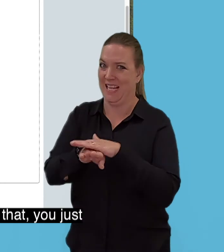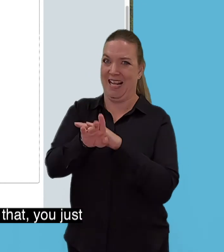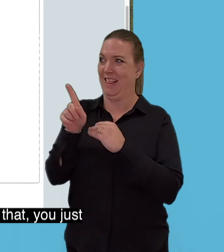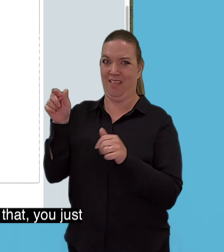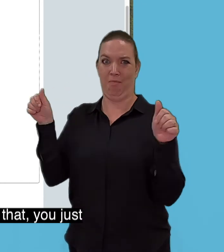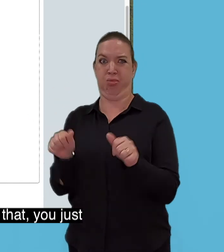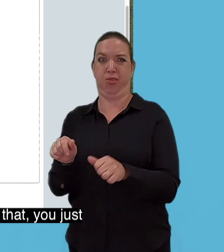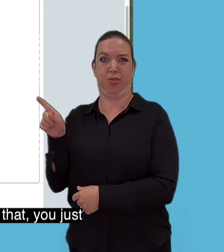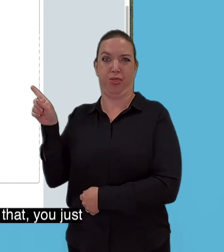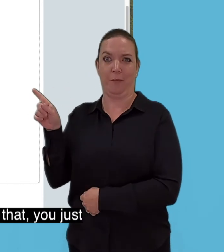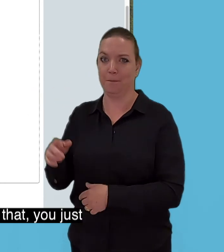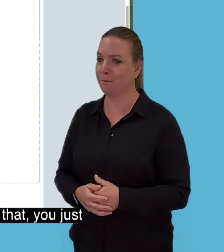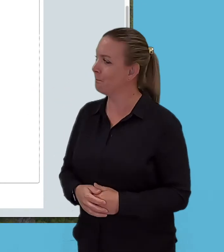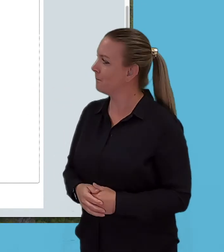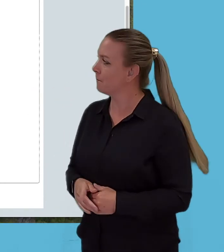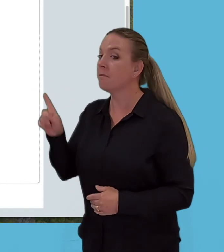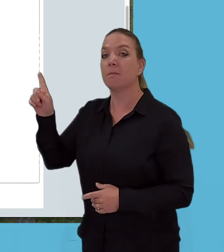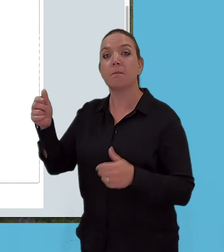But once again, once you've done that,